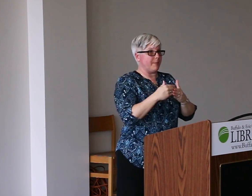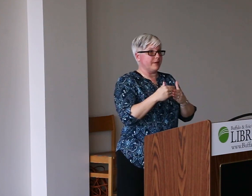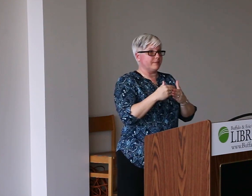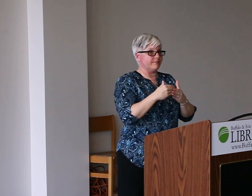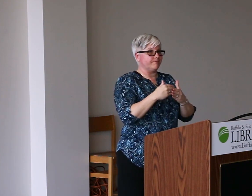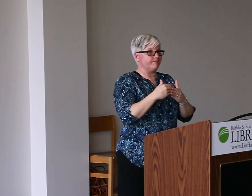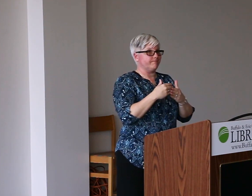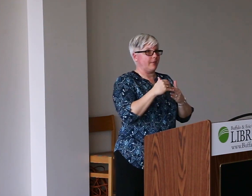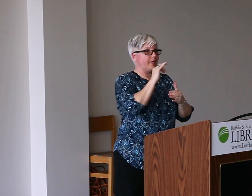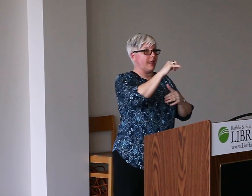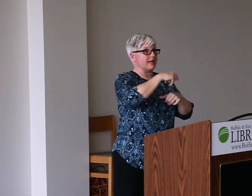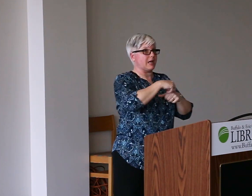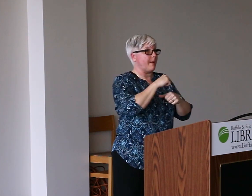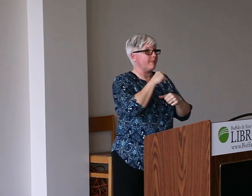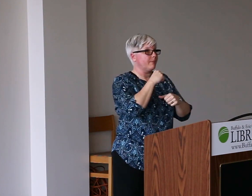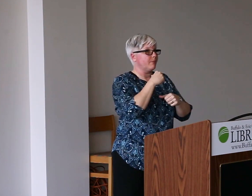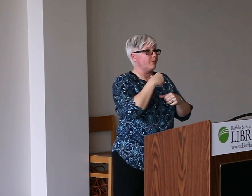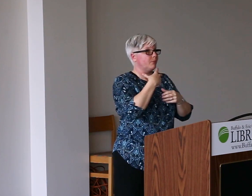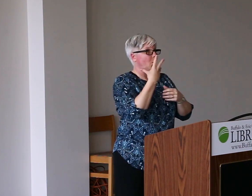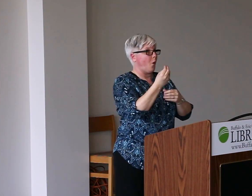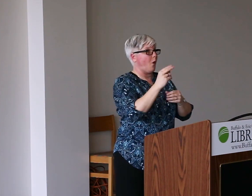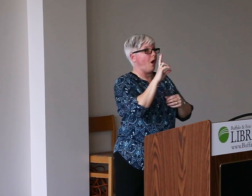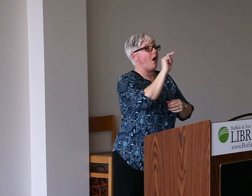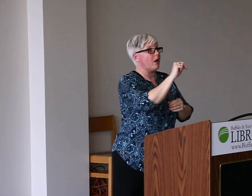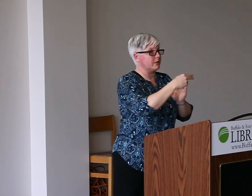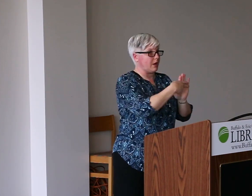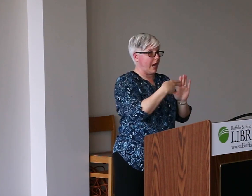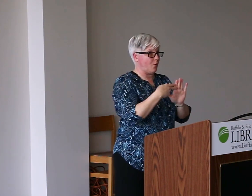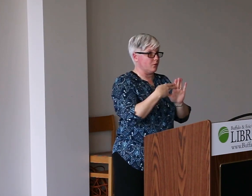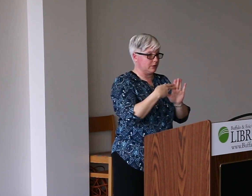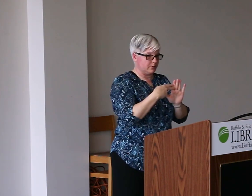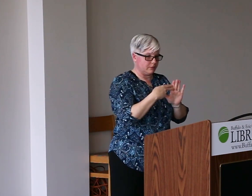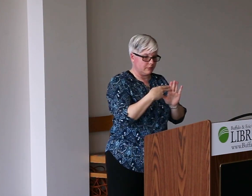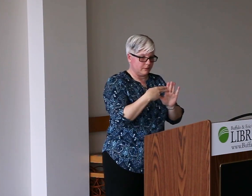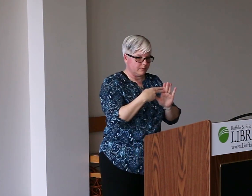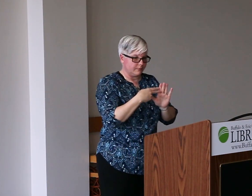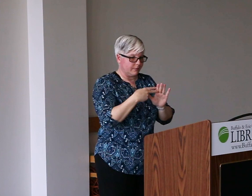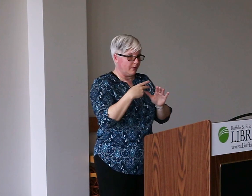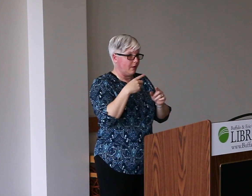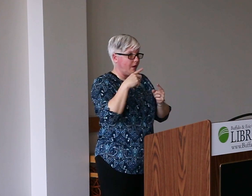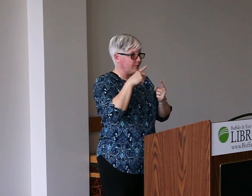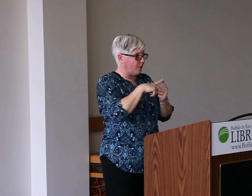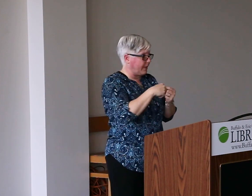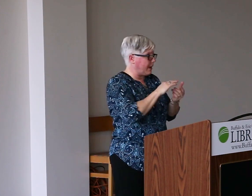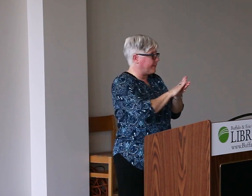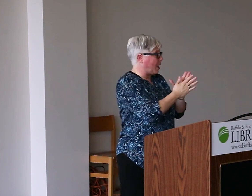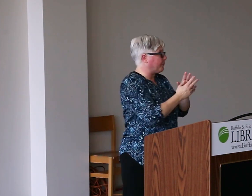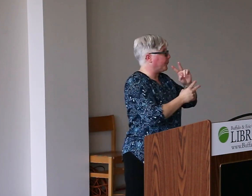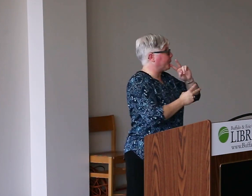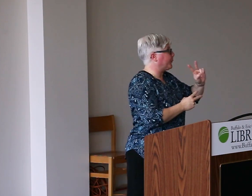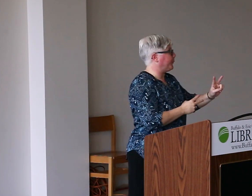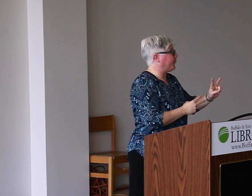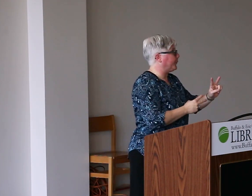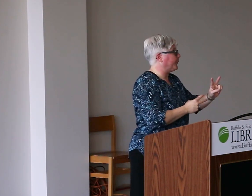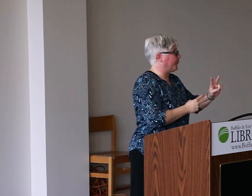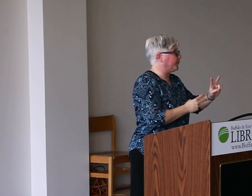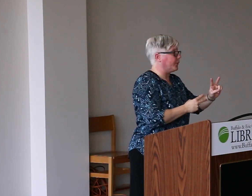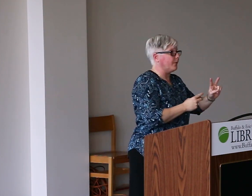many deaf babies during that time went undiagnosed until they became around